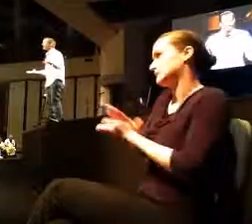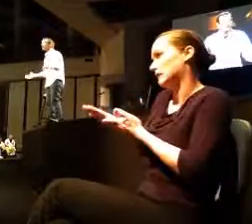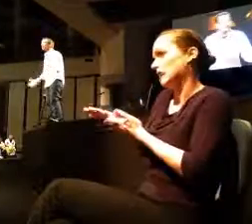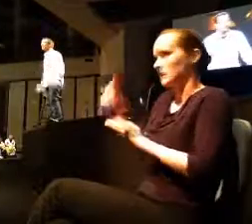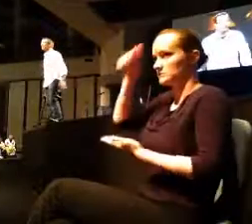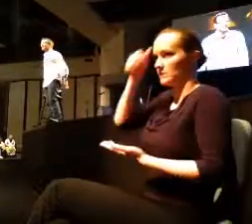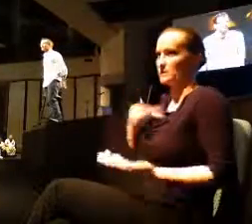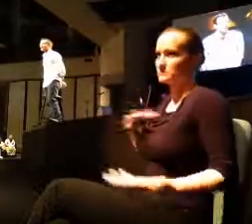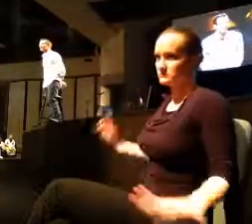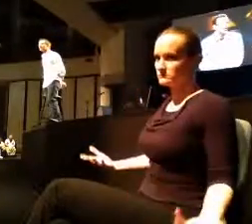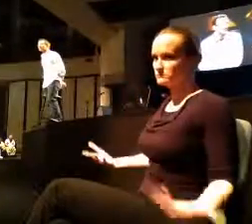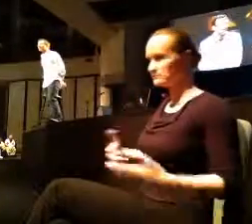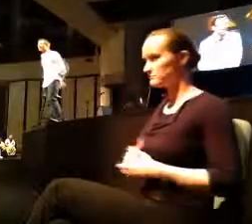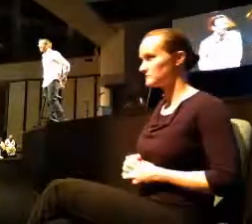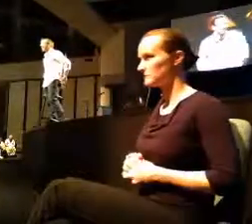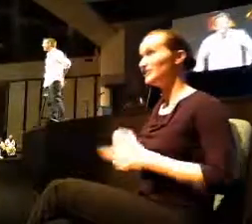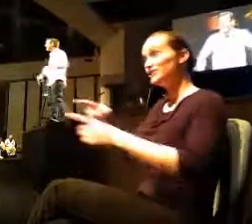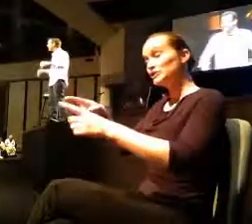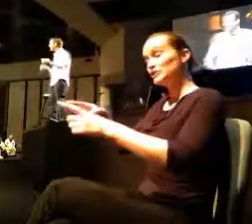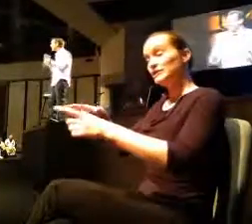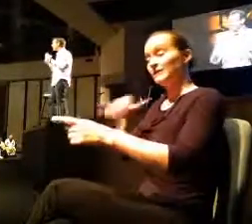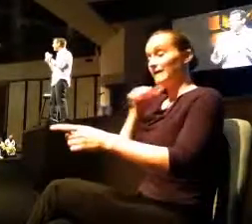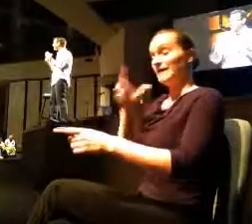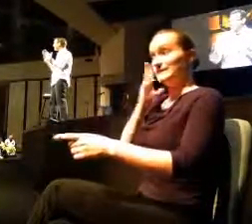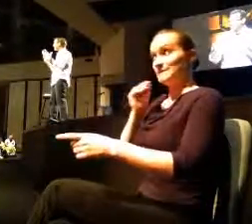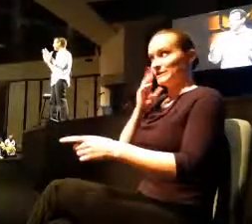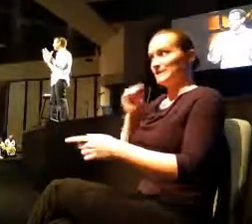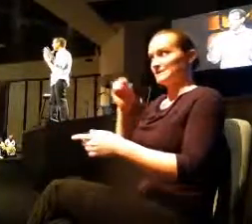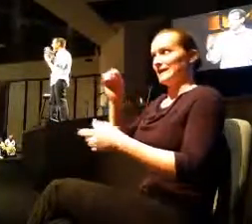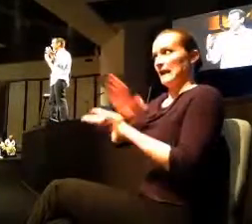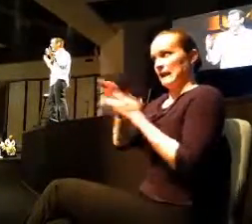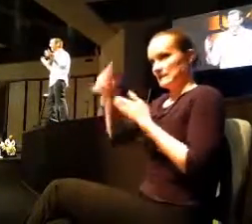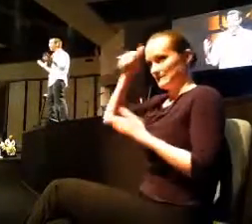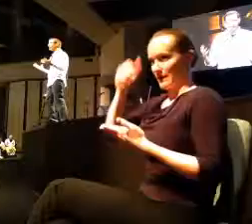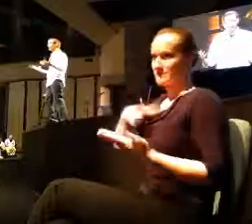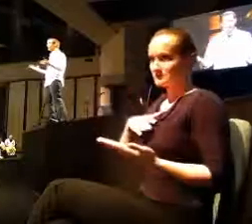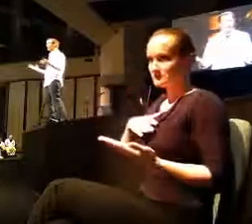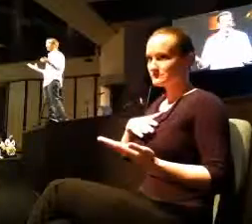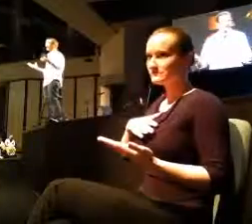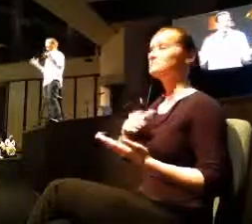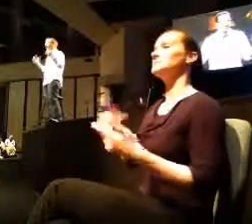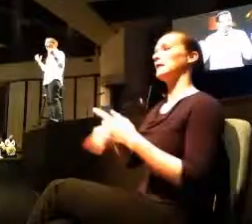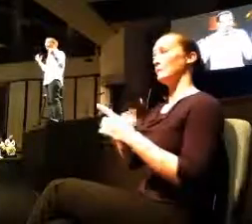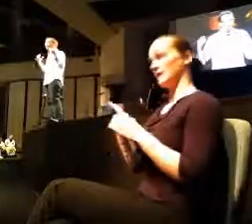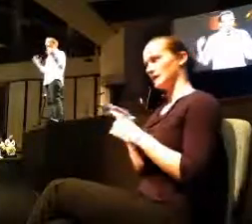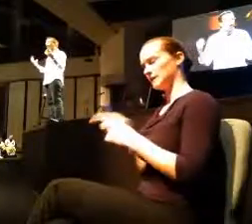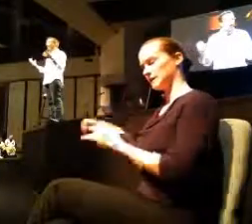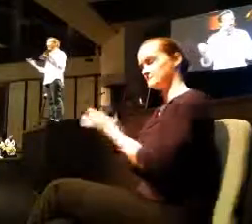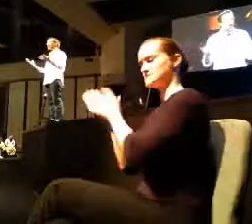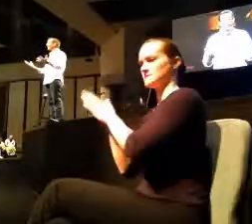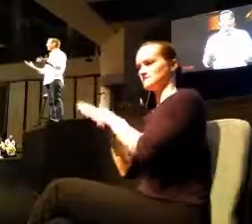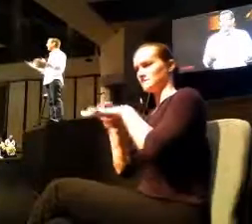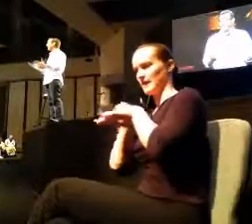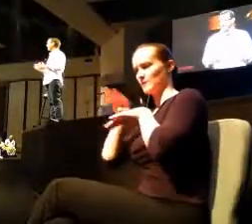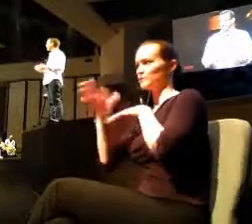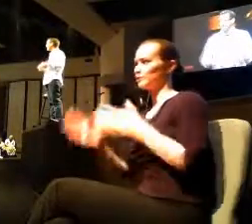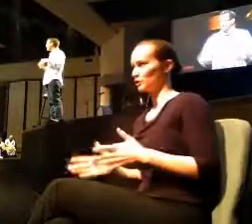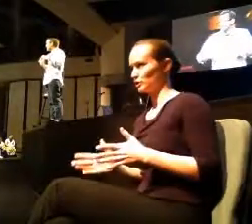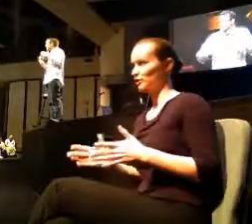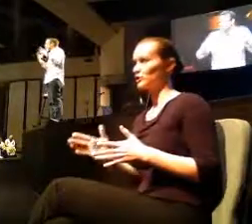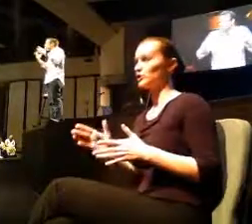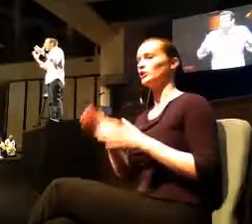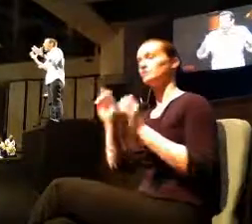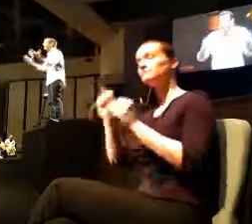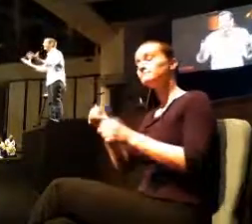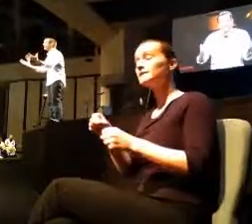Something she probably didn't experience a lot of. And then suddenly it's like Jesus becomes this kind of counselor figure who can offer her healing and hope.